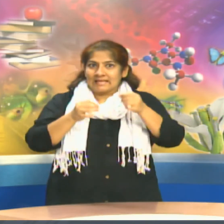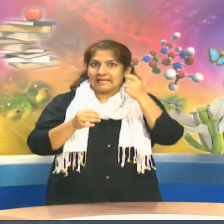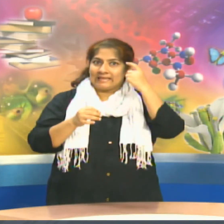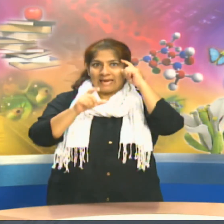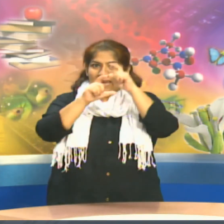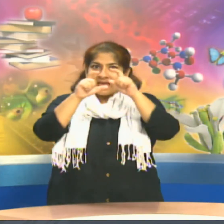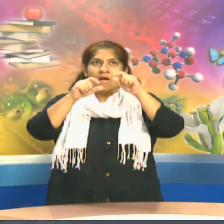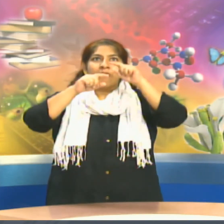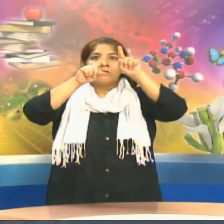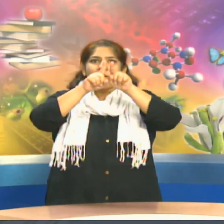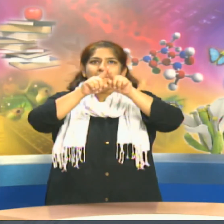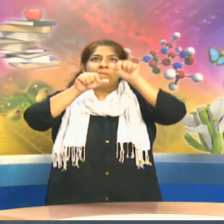will explain this